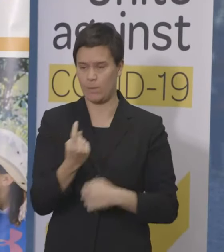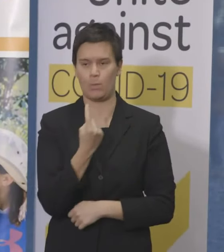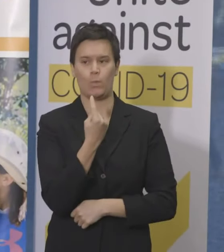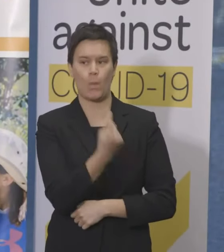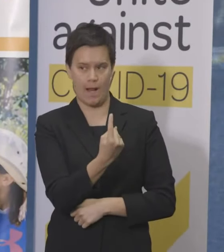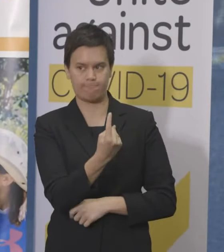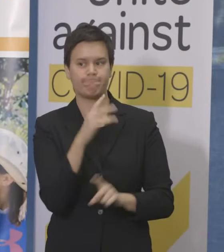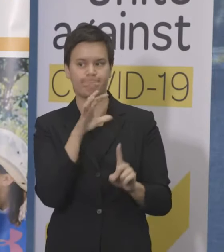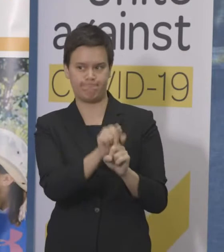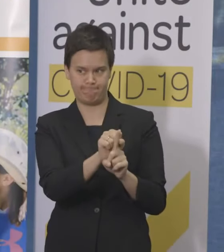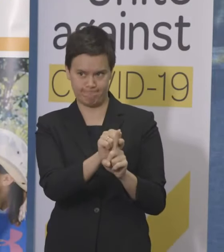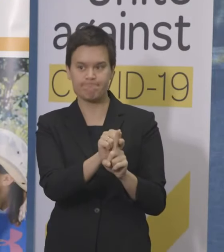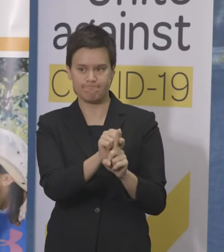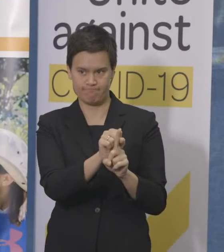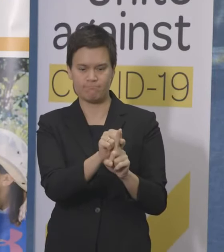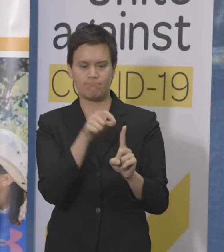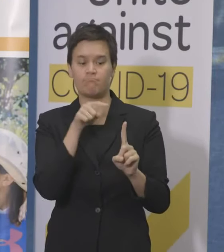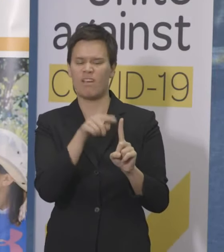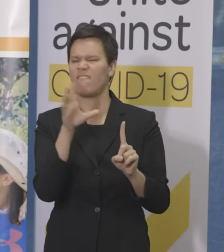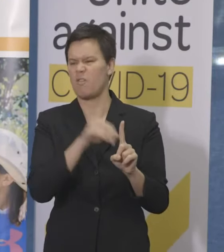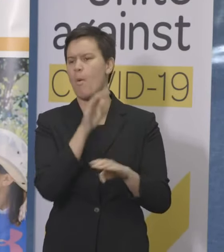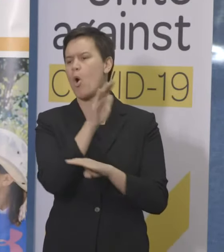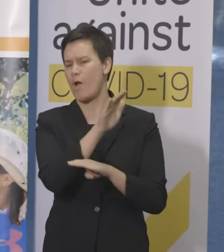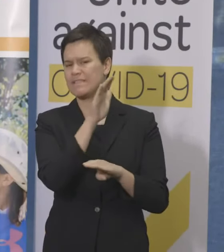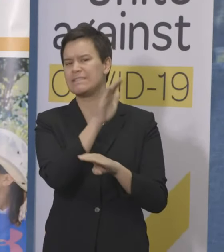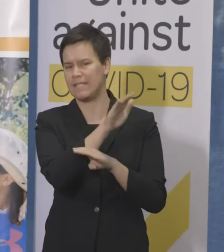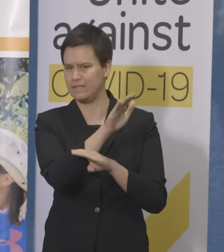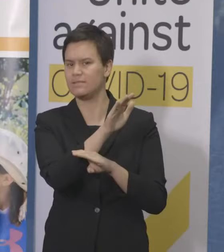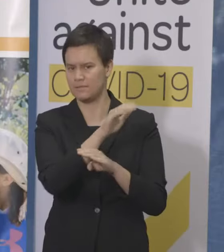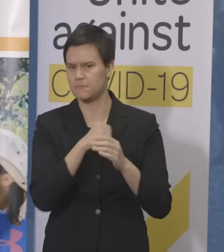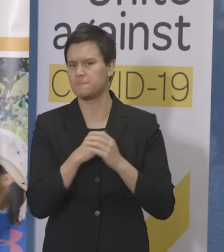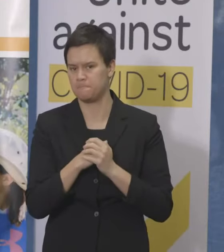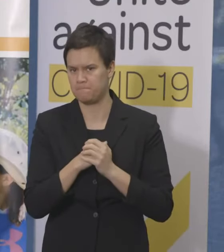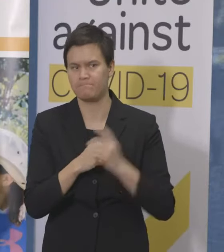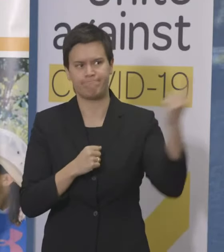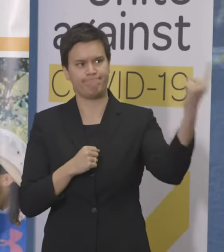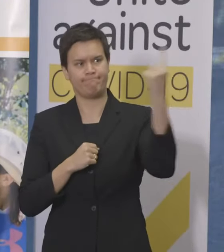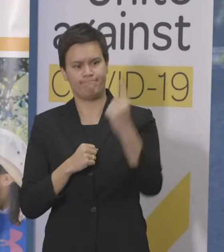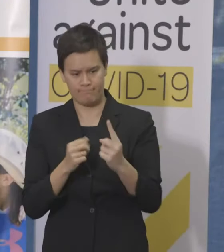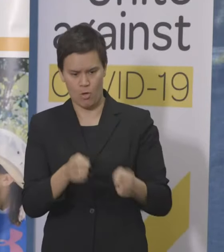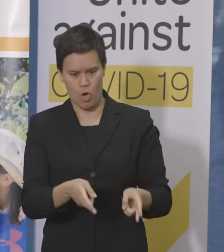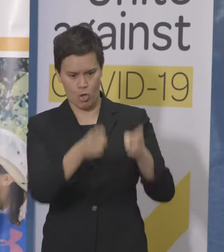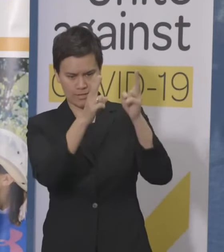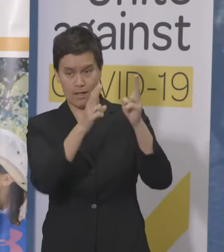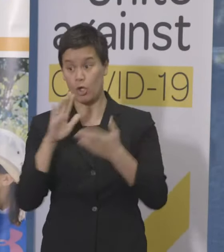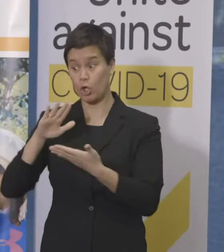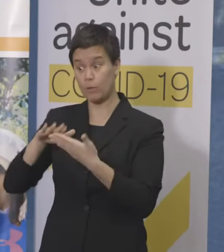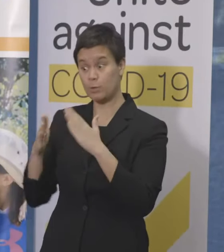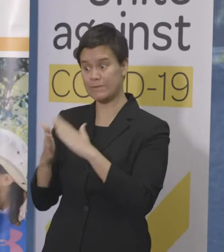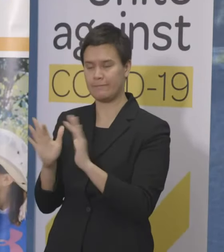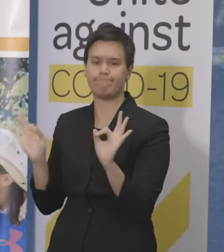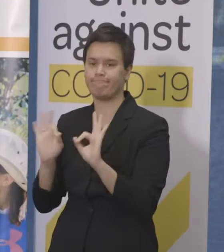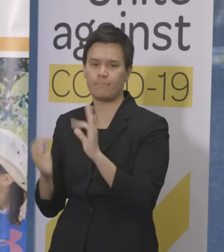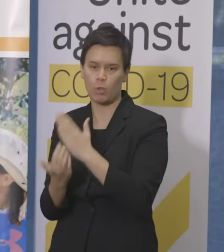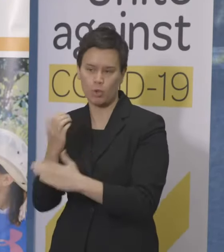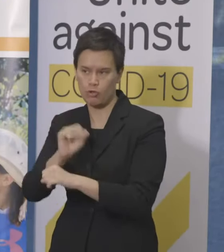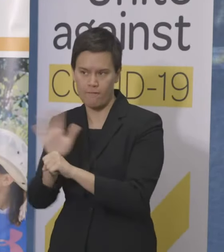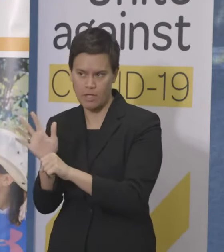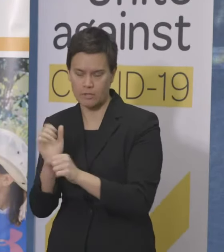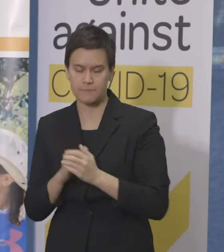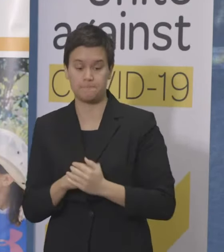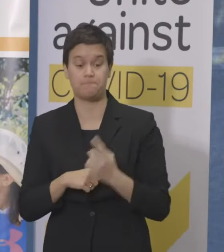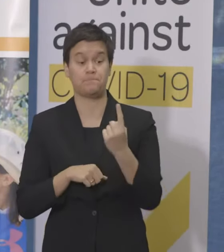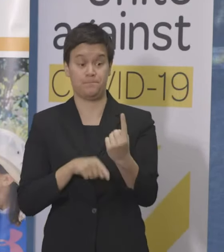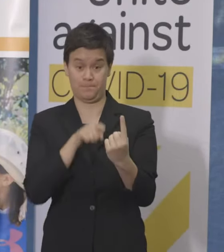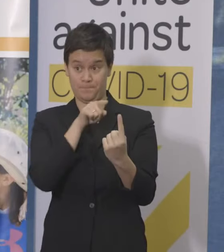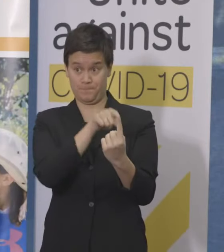this was detected in a recent returnee in a managed isolation facility. There are no new community cases. Today's new